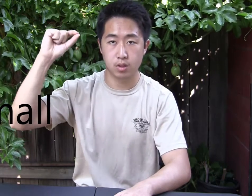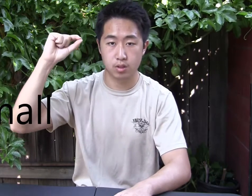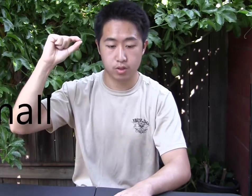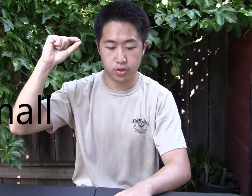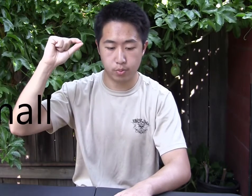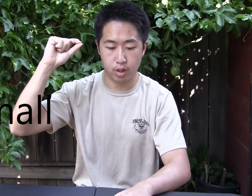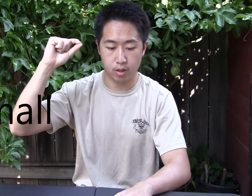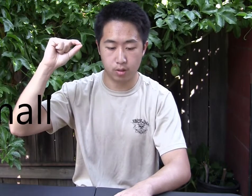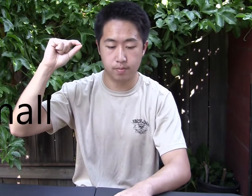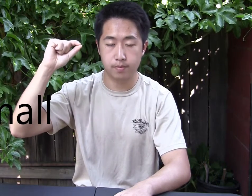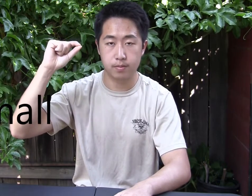Small.